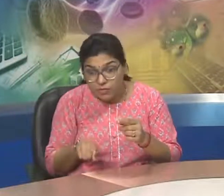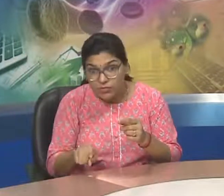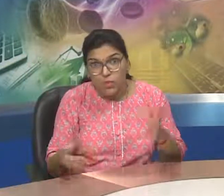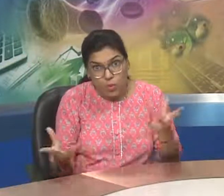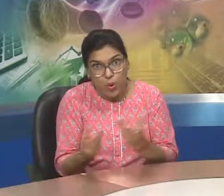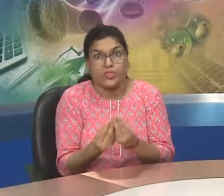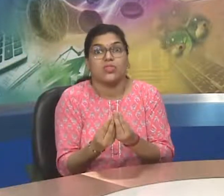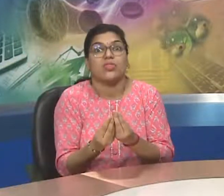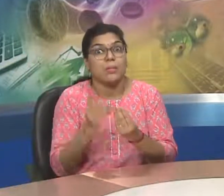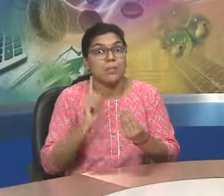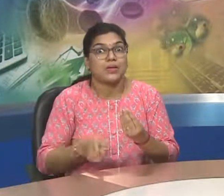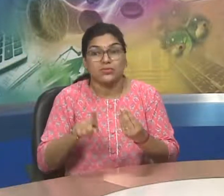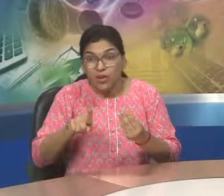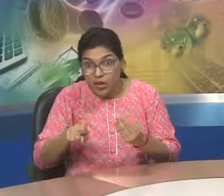to food,